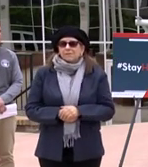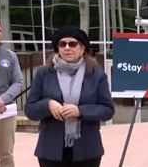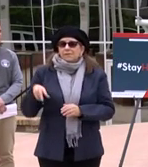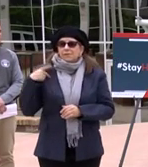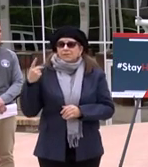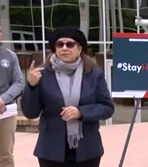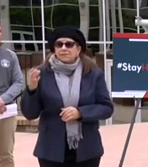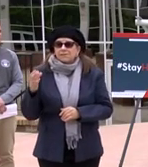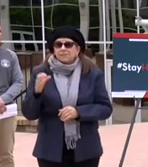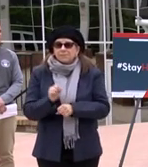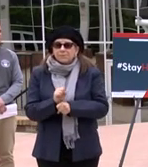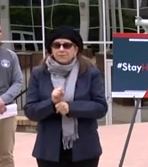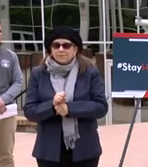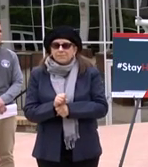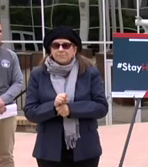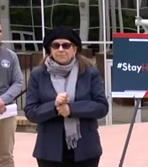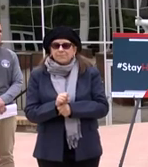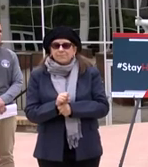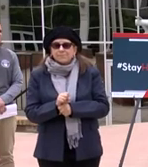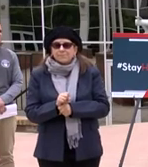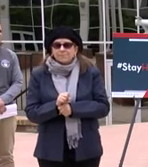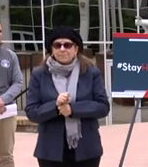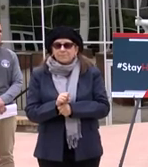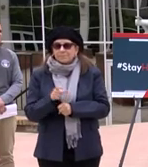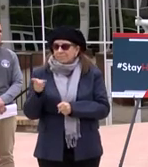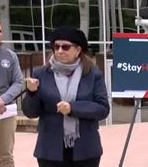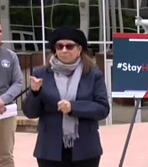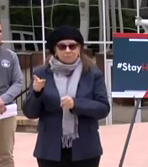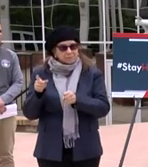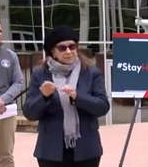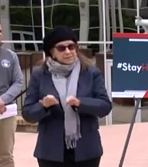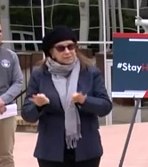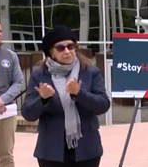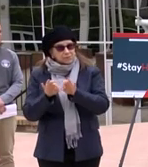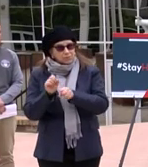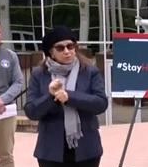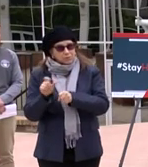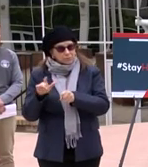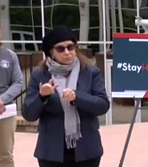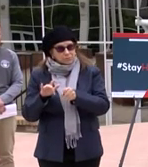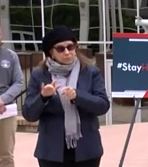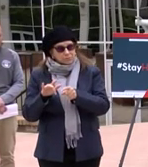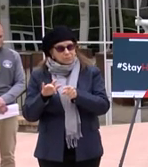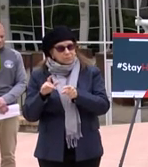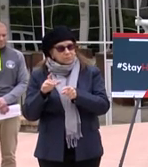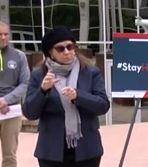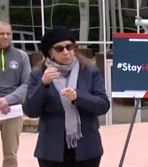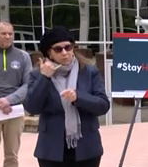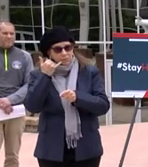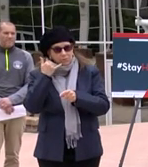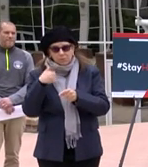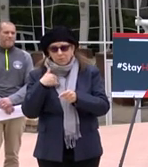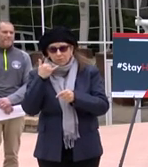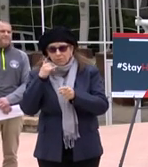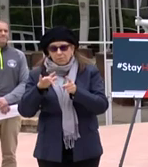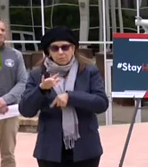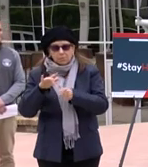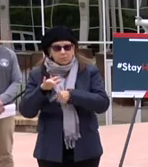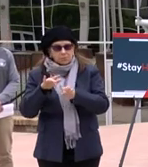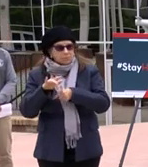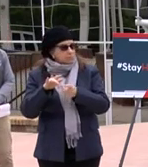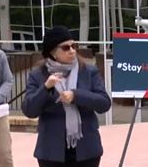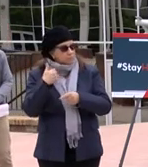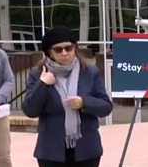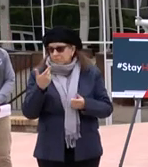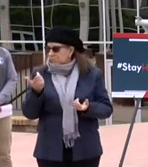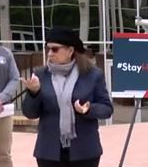out and not showing up? Do you have any data, any numbers? Has that become a problem at all? We're certainly trying to